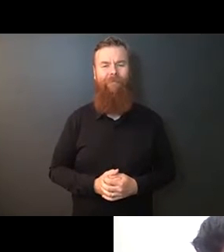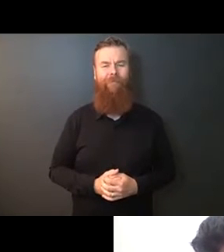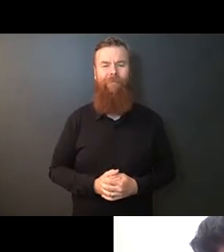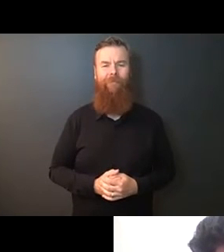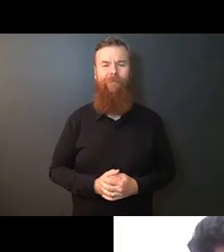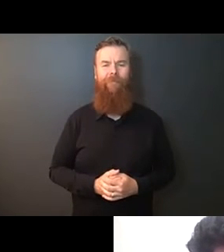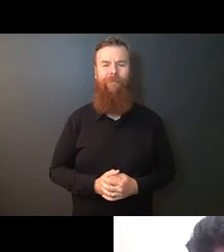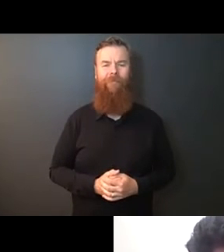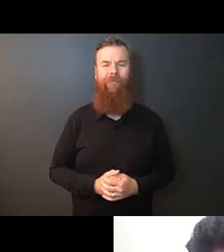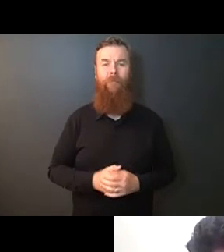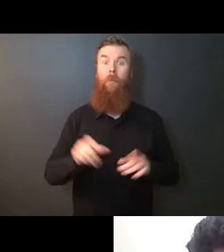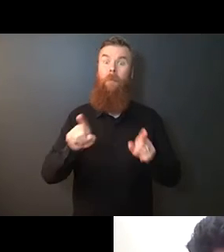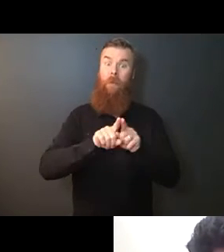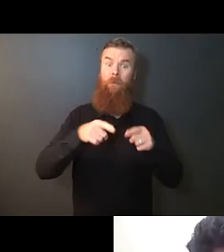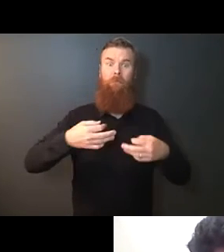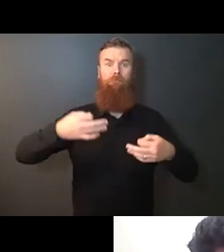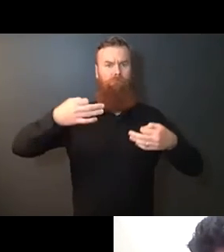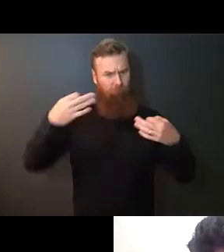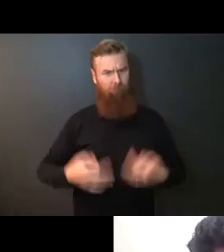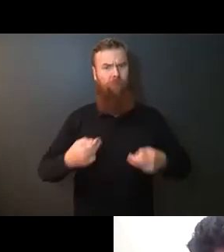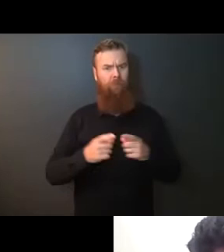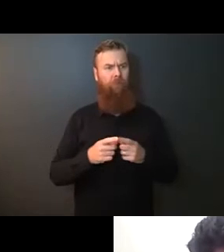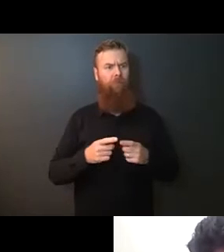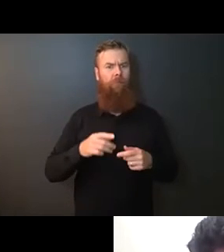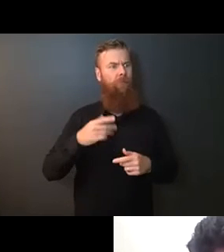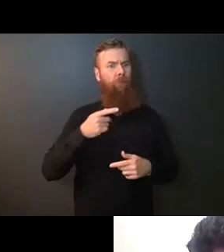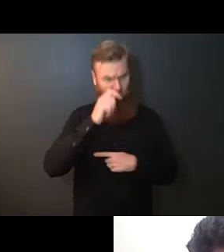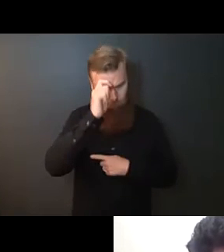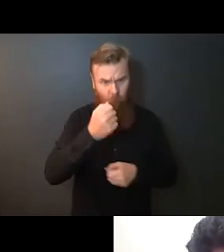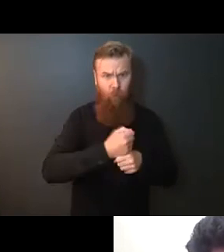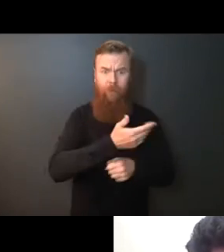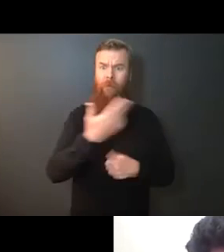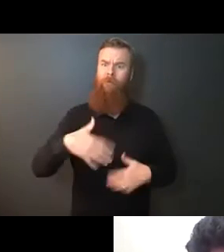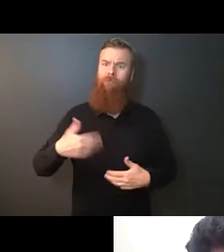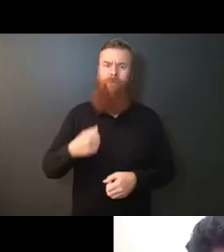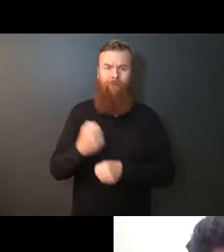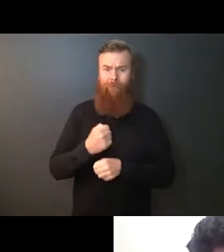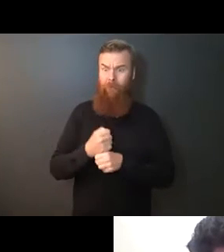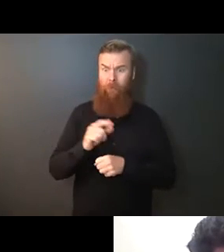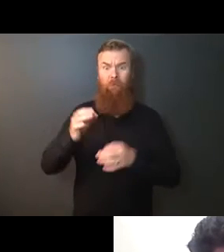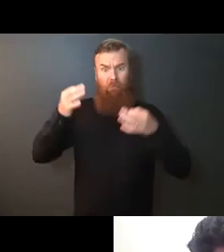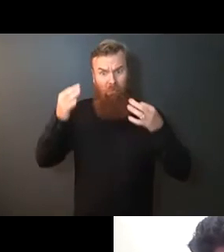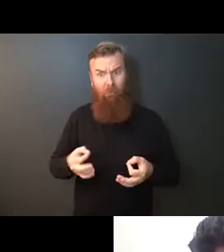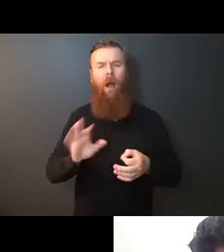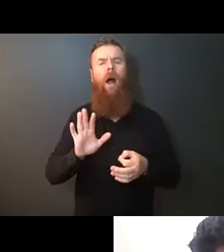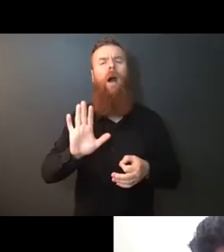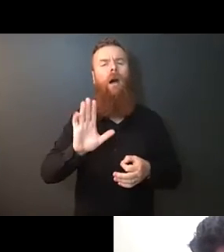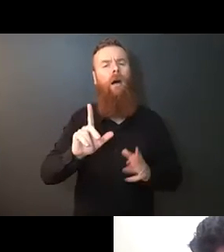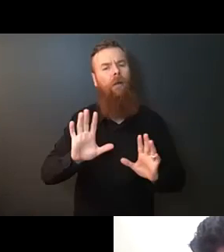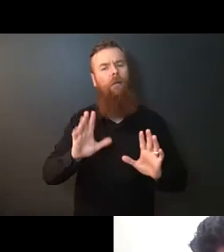and appreciation of the work put it for this side event, but really